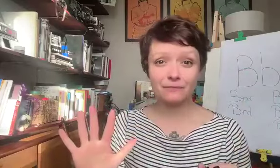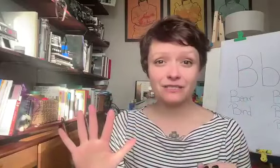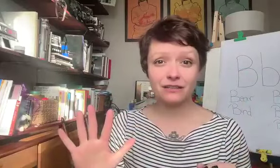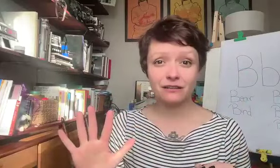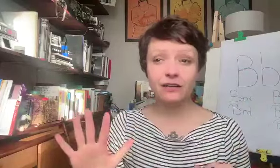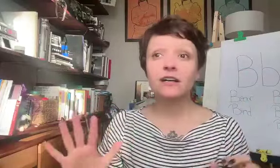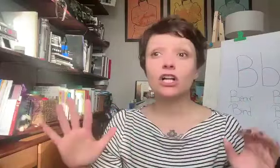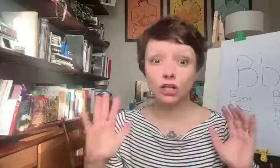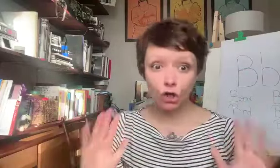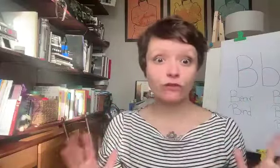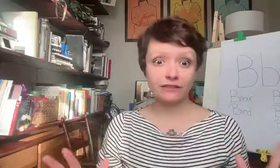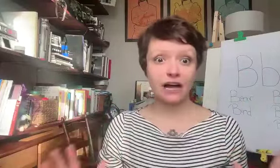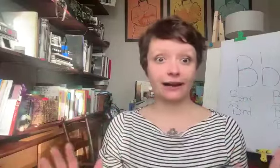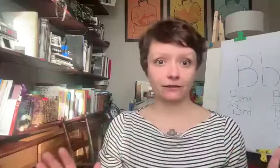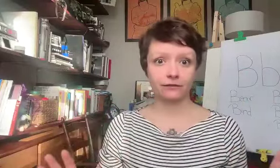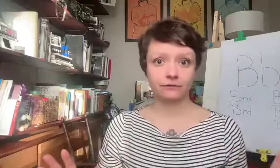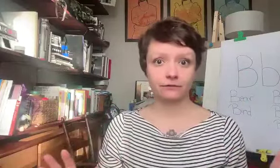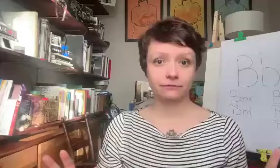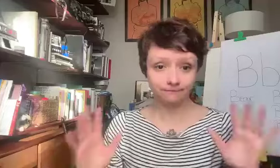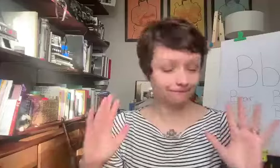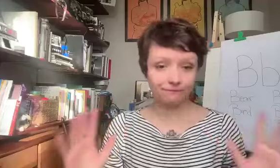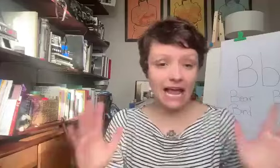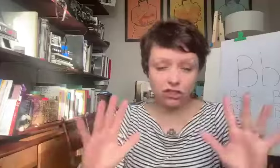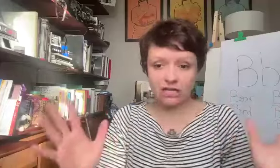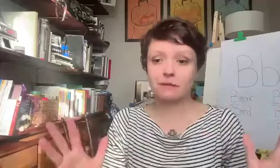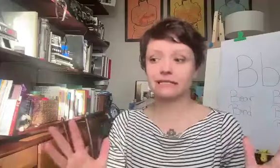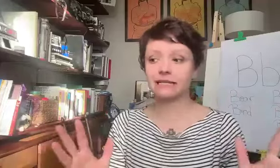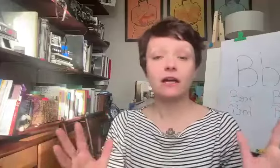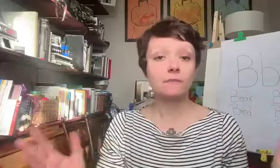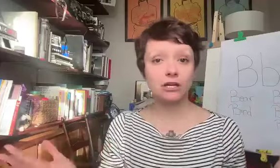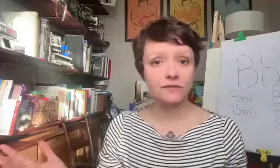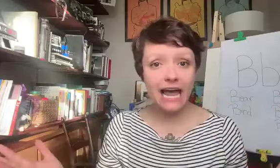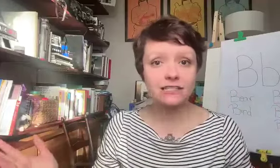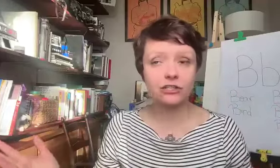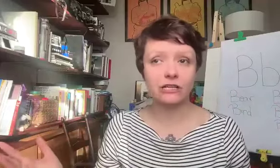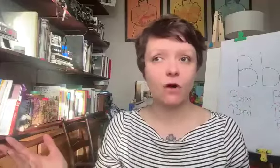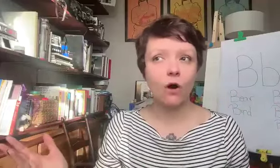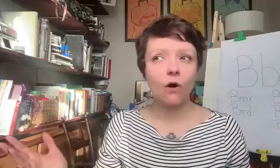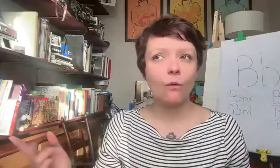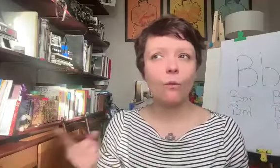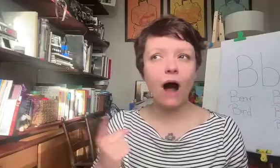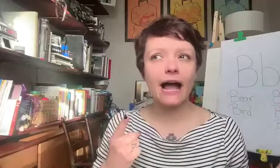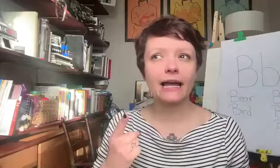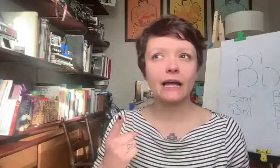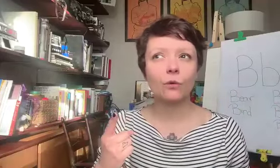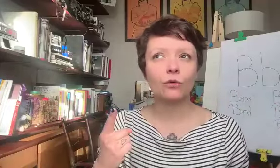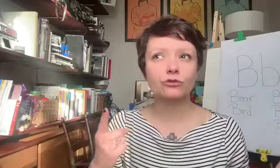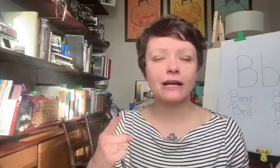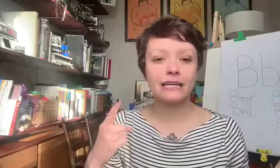times, learn the sign. It just makes sense because you have to ask yourself, why do I